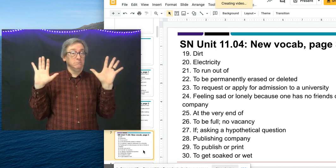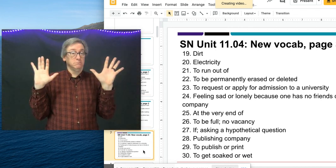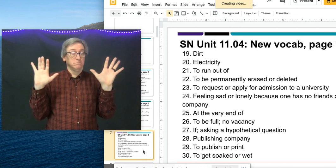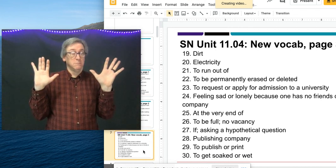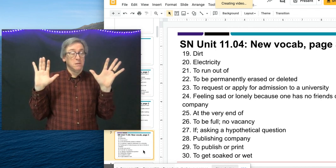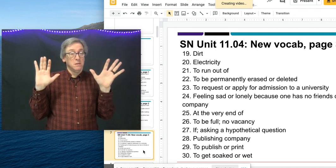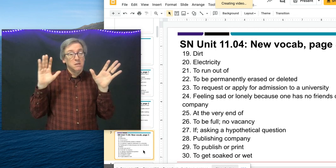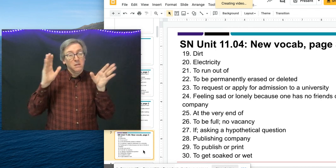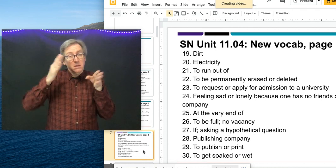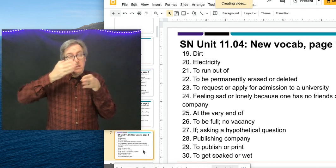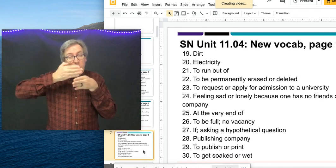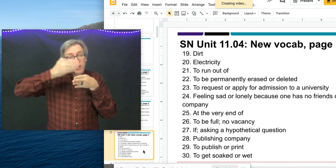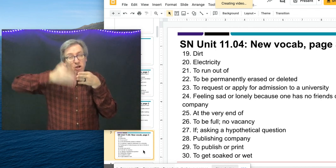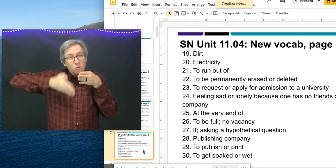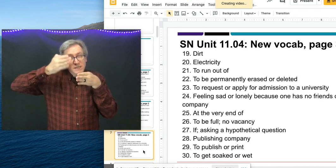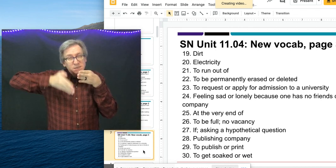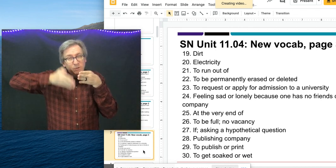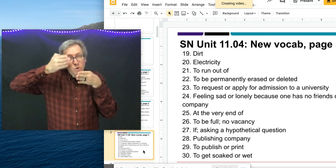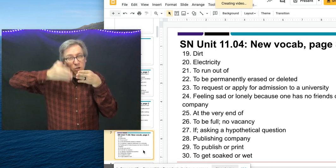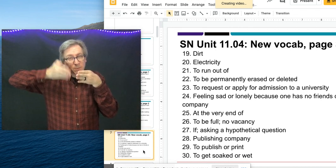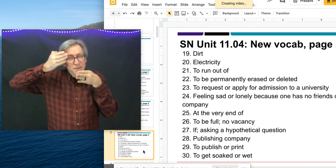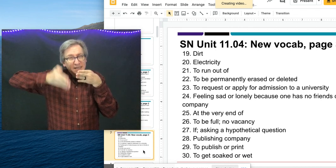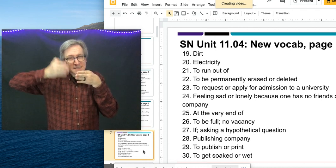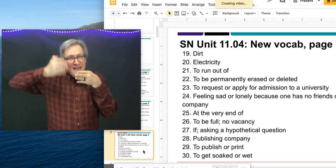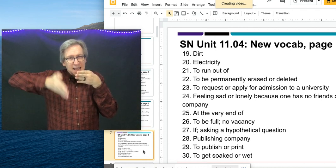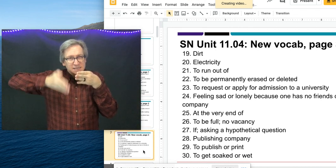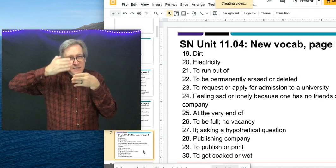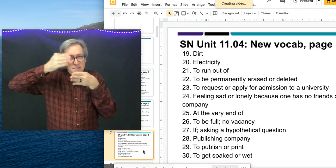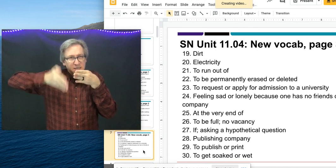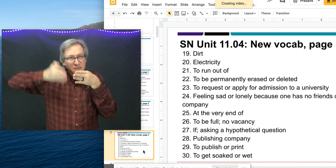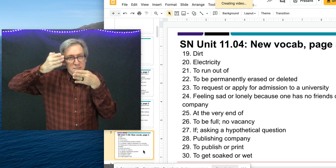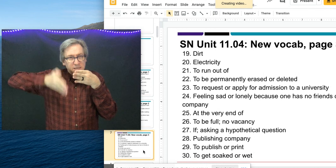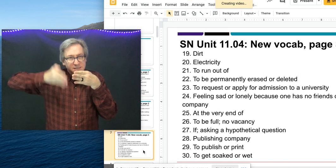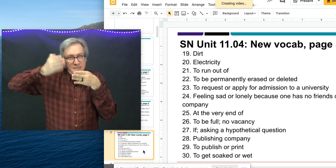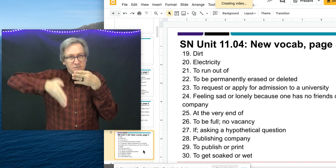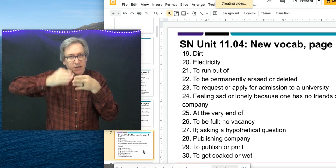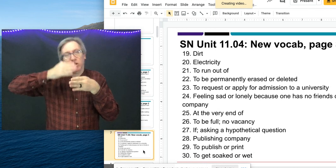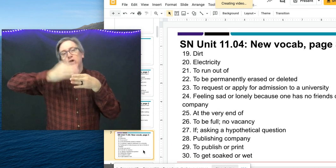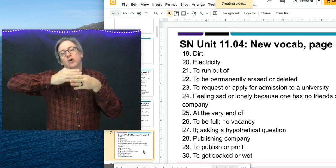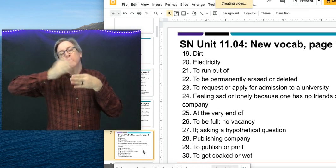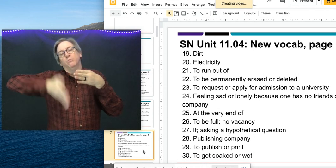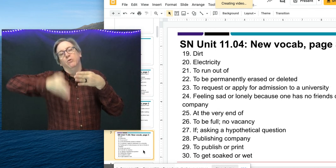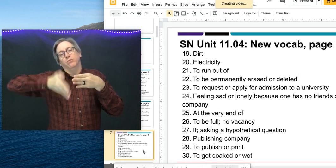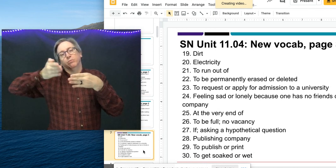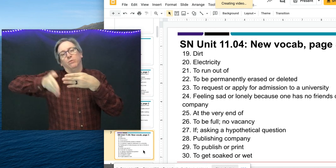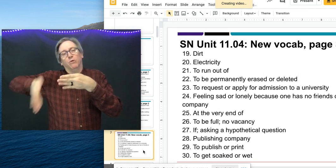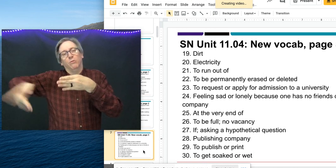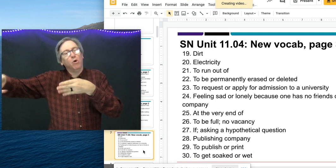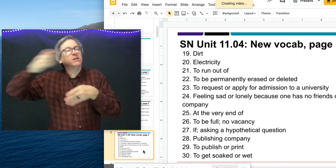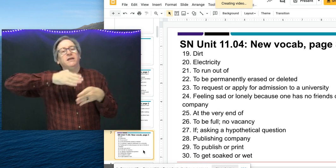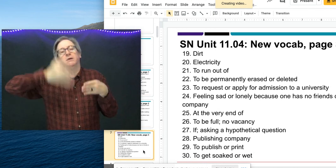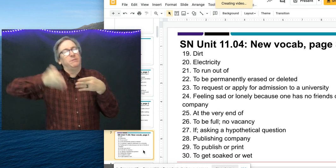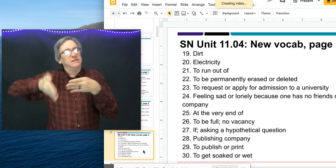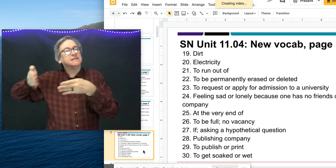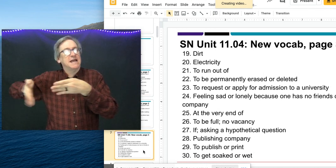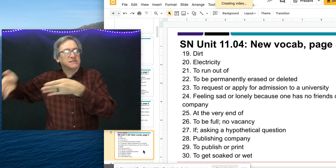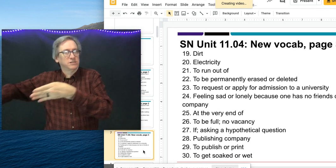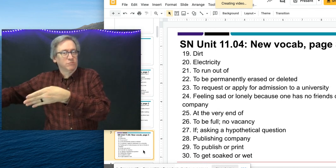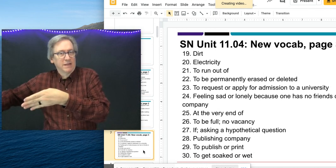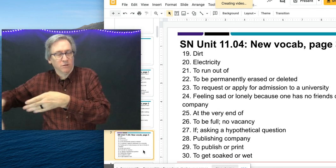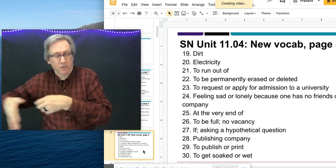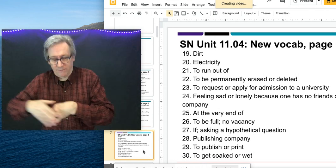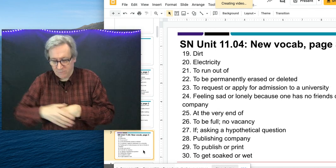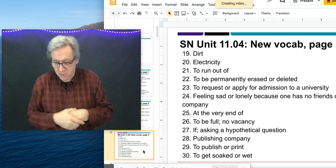done. We know that someone who completes task does this, right? Oh, he completes